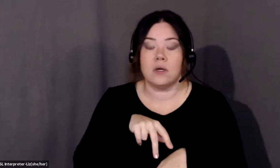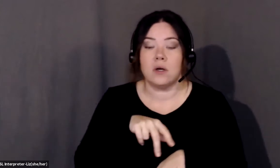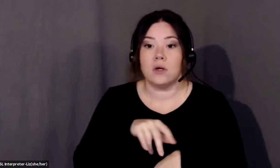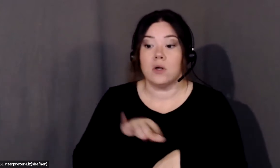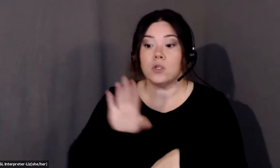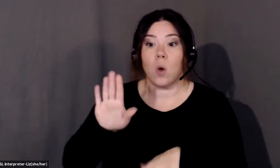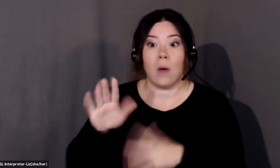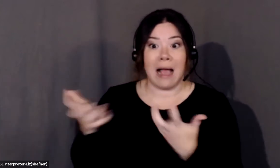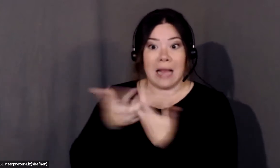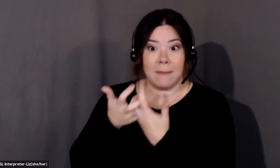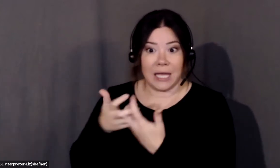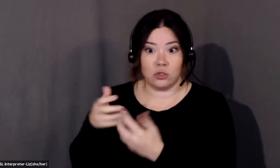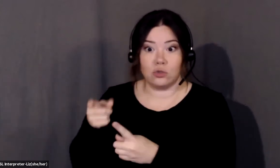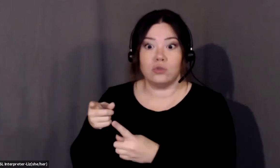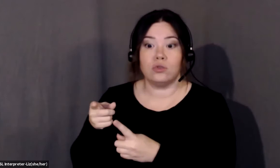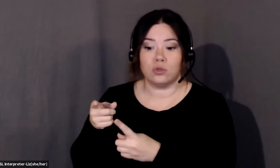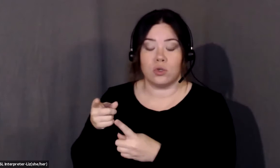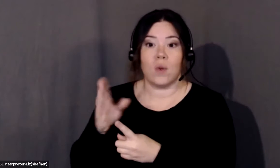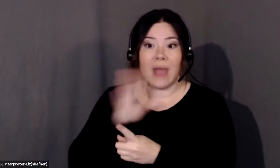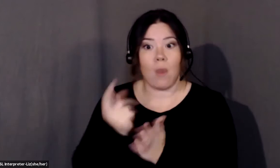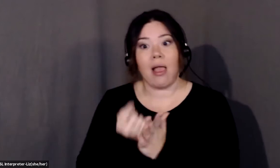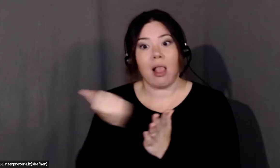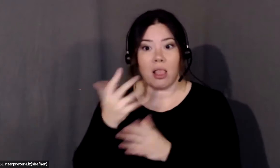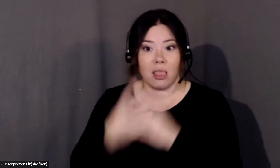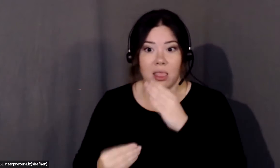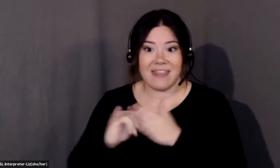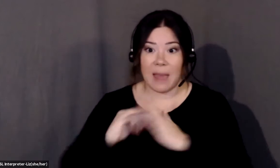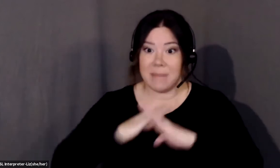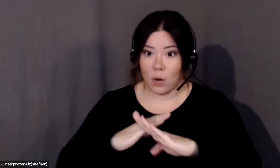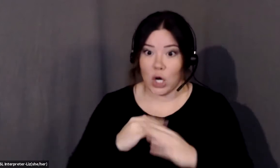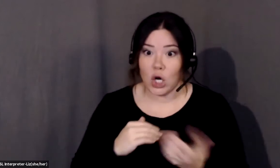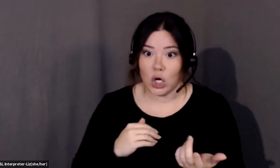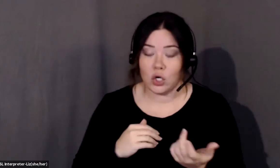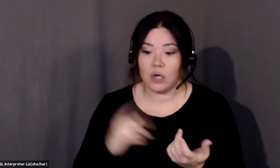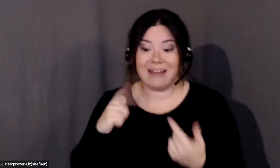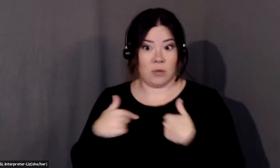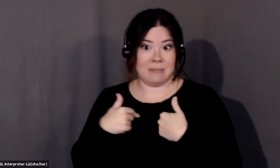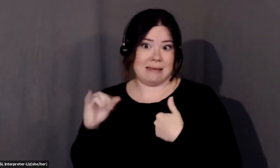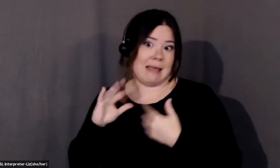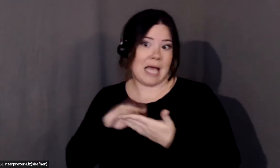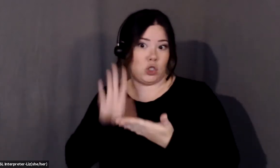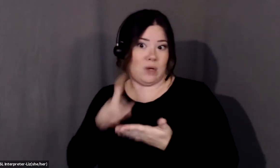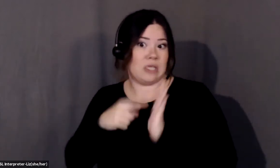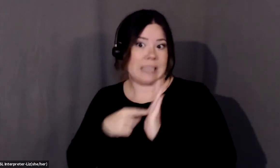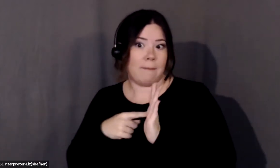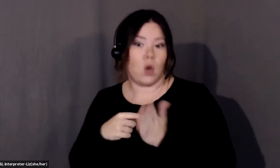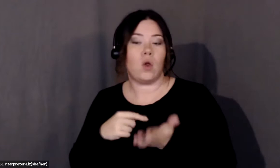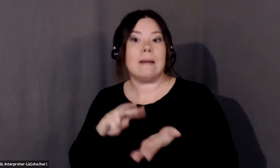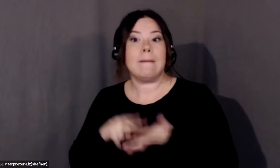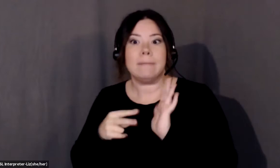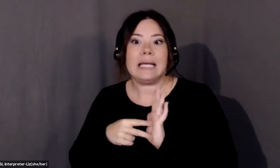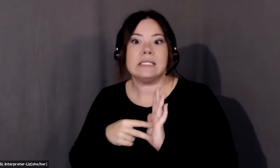that removes the barrier for me as a student, for example, should allow